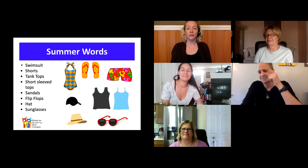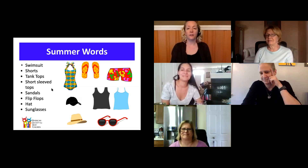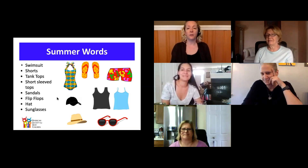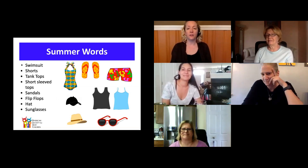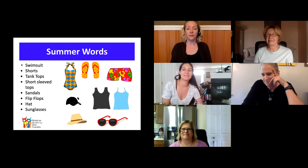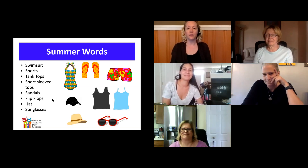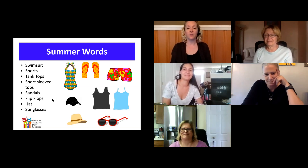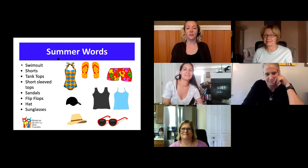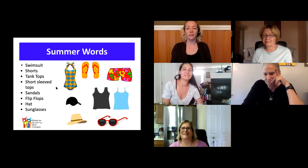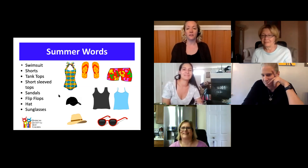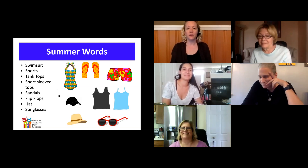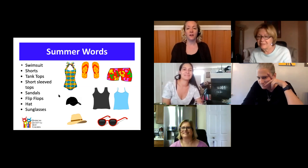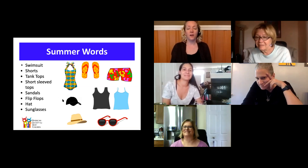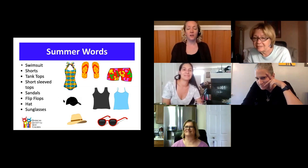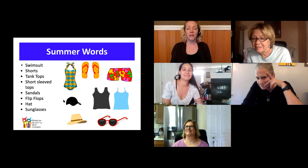Okay, Deborah.